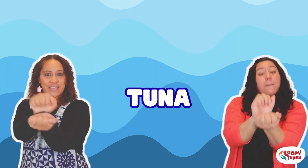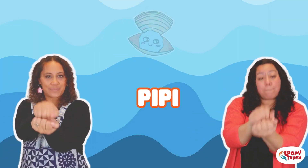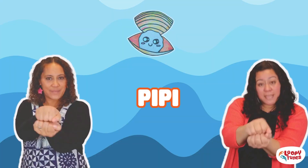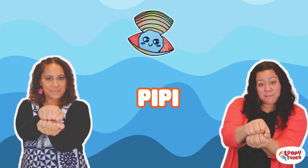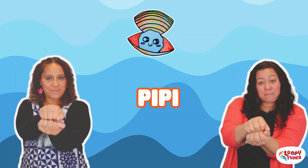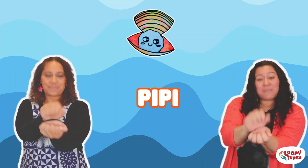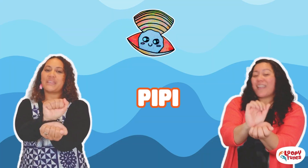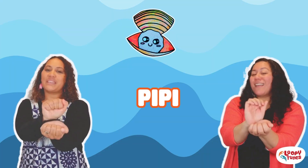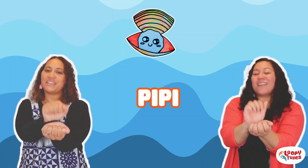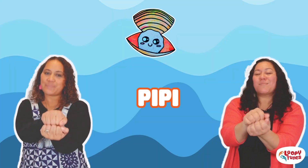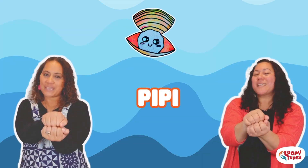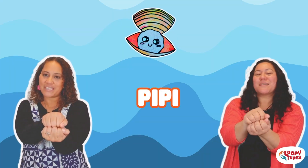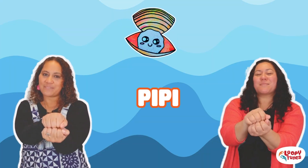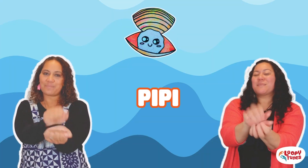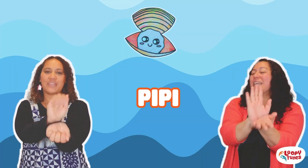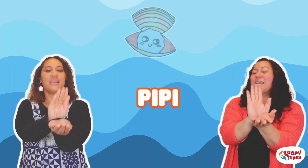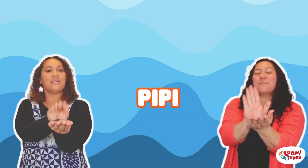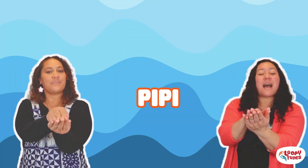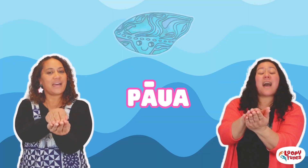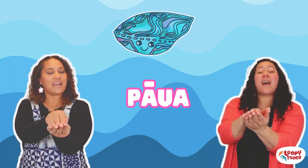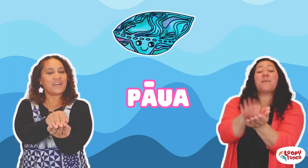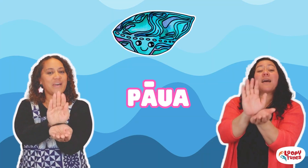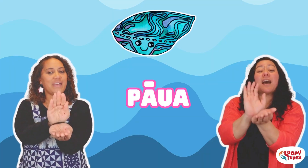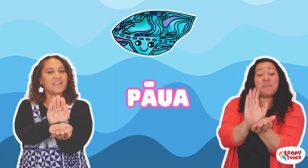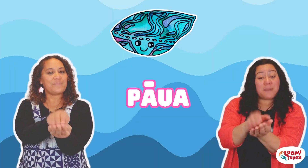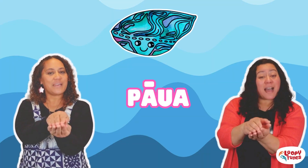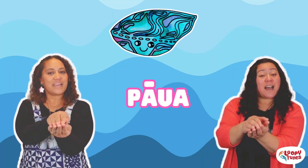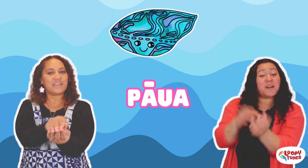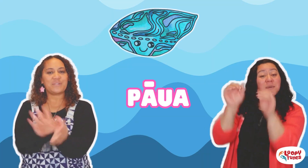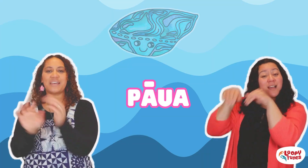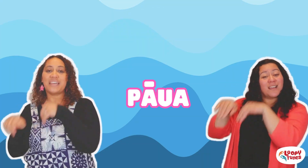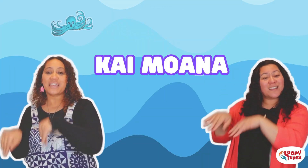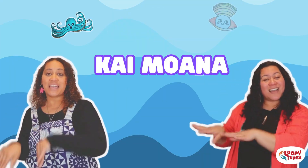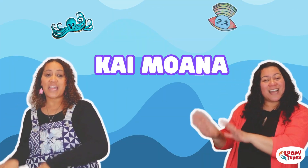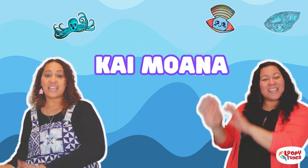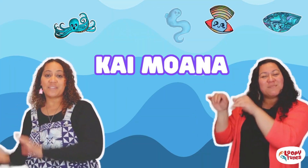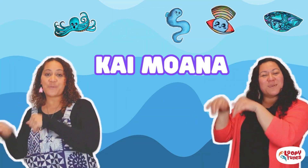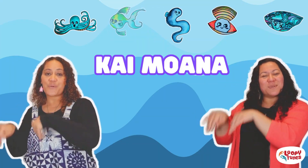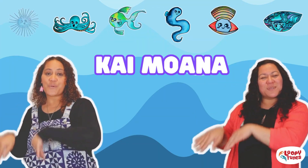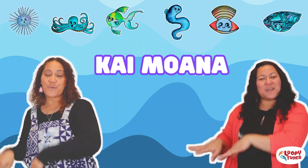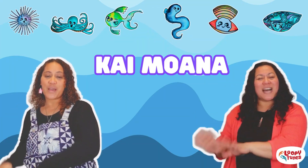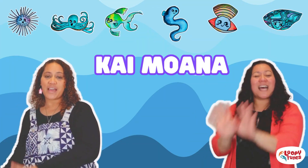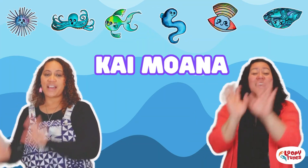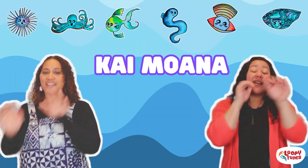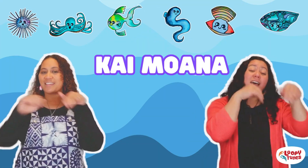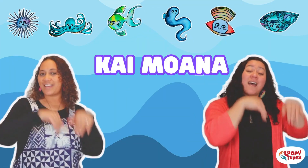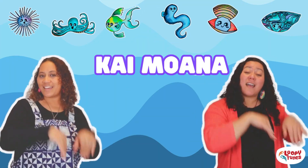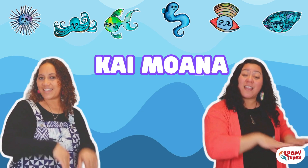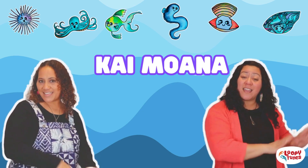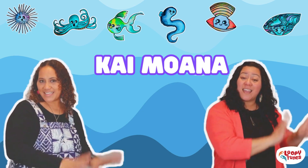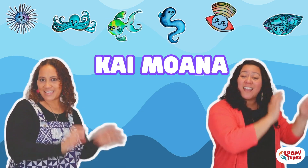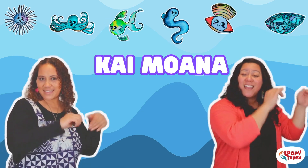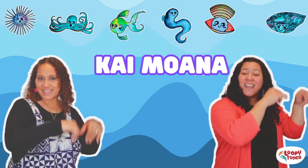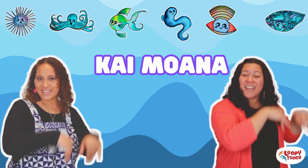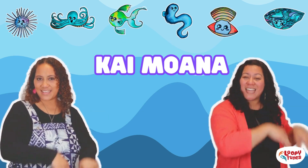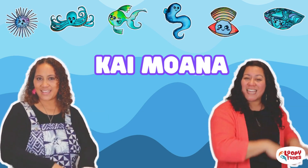tuna, pipi pipi, pawa pawa, kai moana